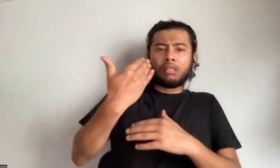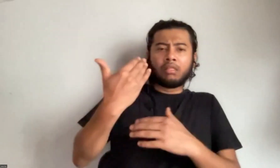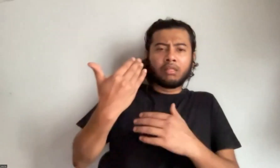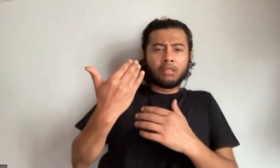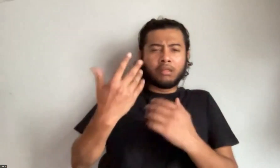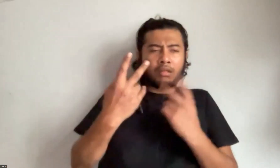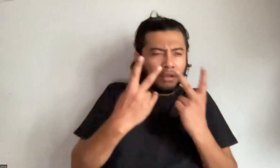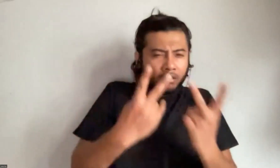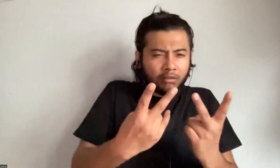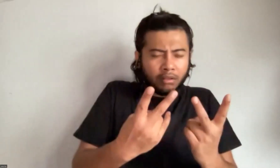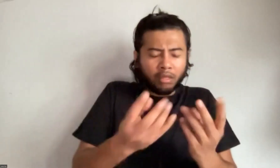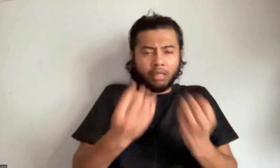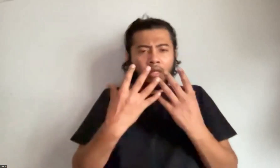remain happy?